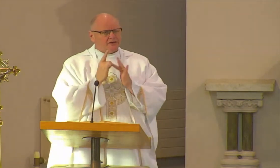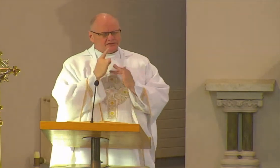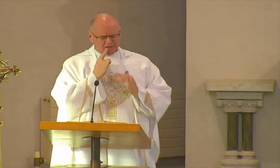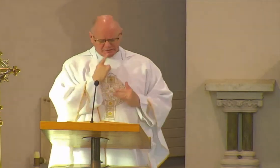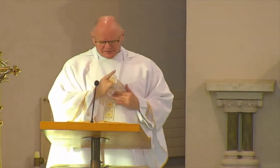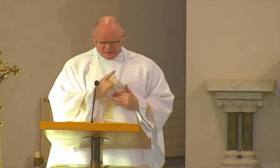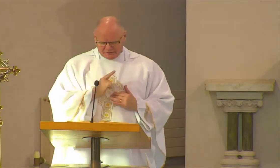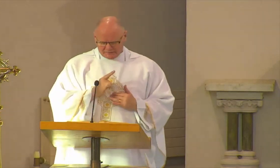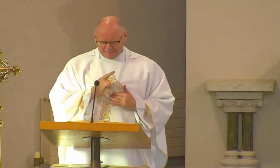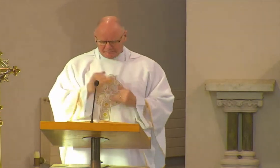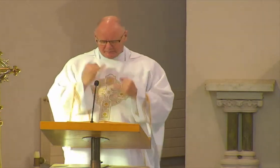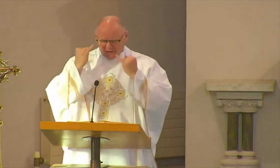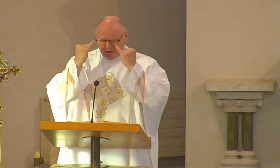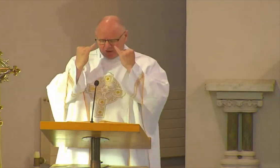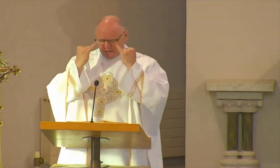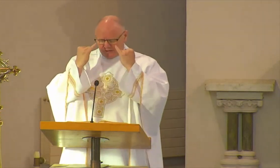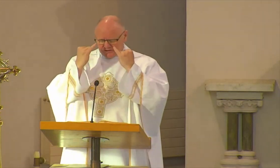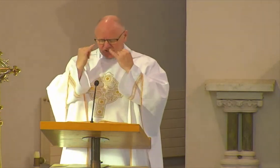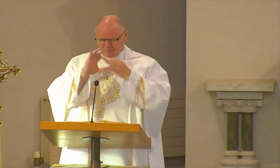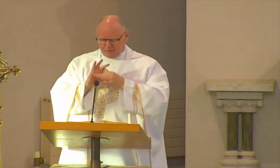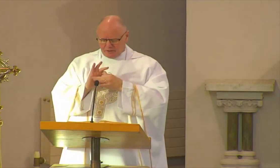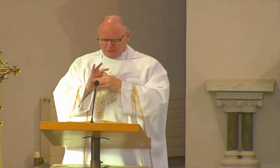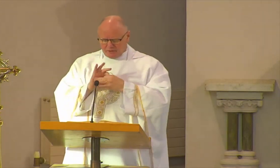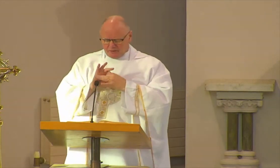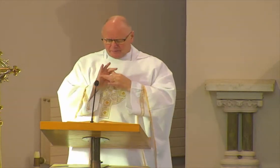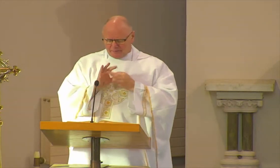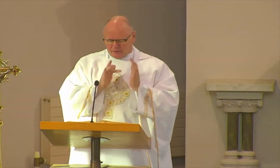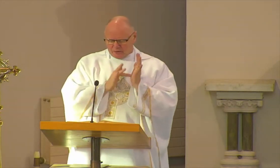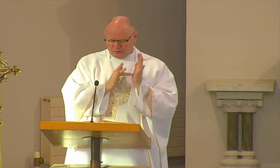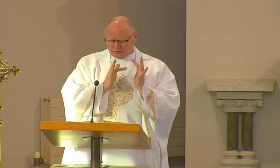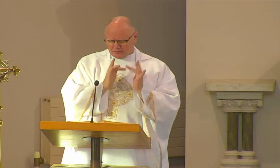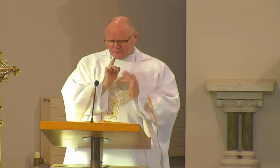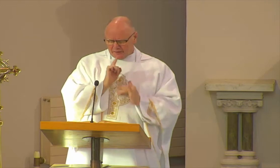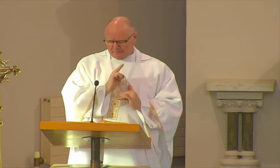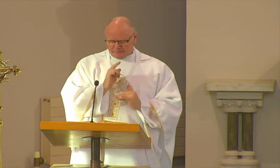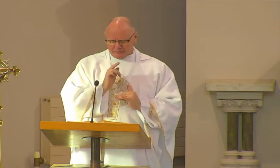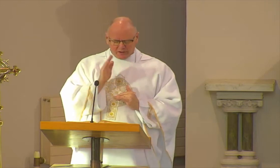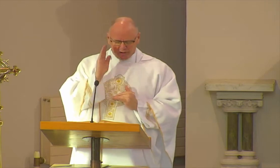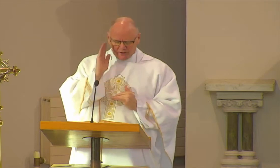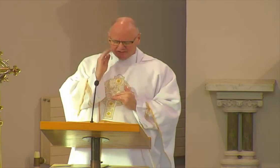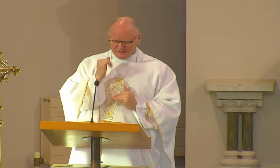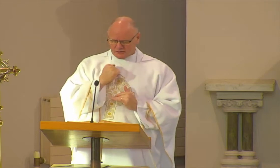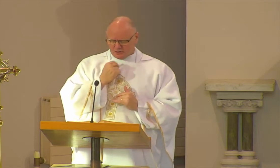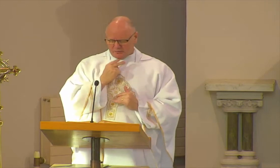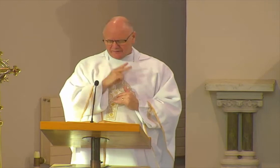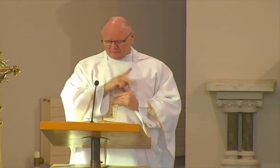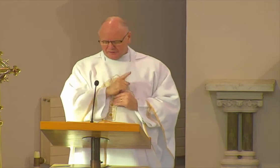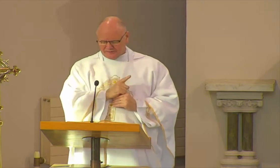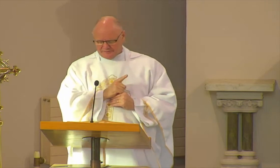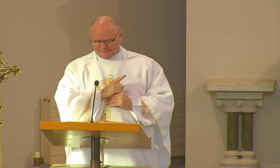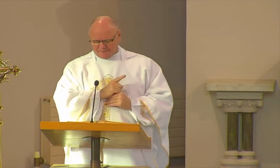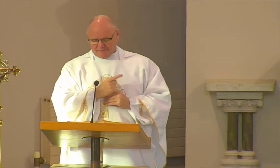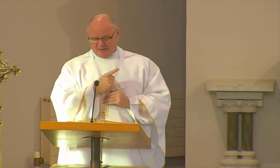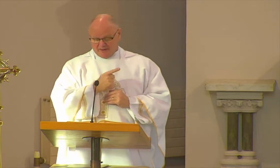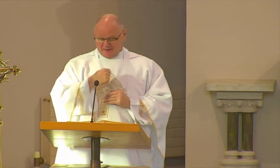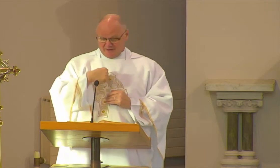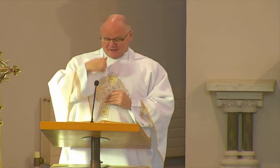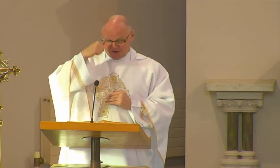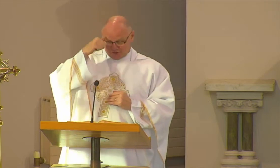Jesus said, "The sheep that belong to me listen to my voice. I know